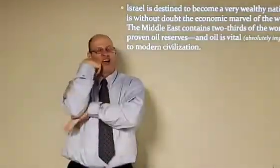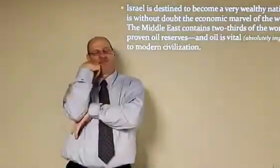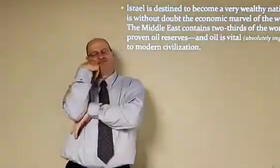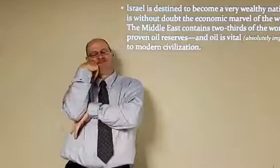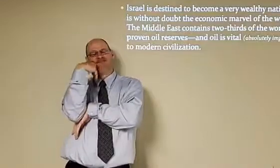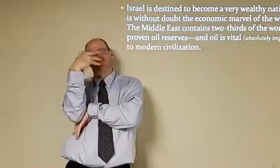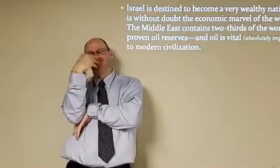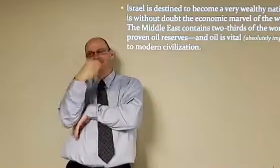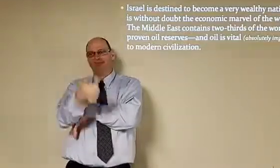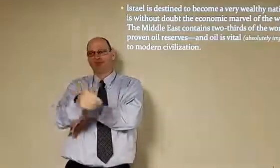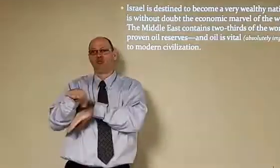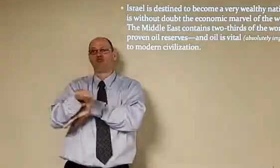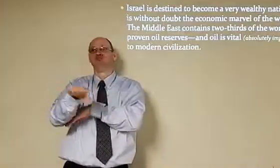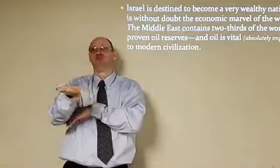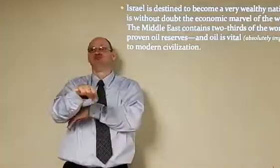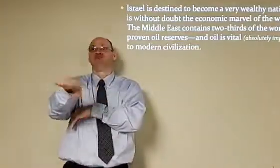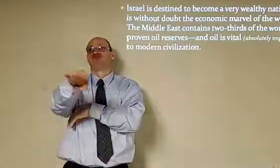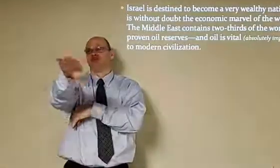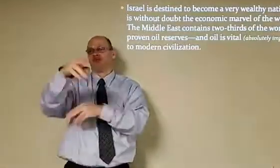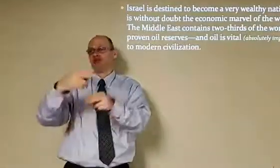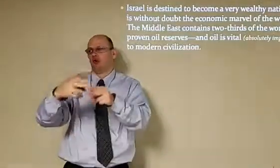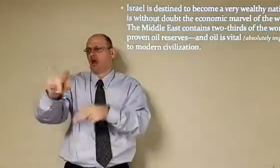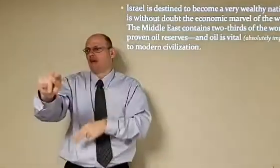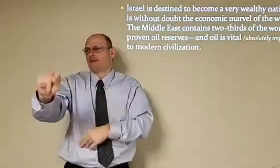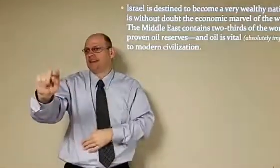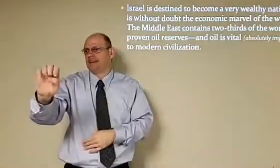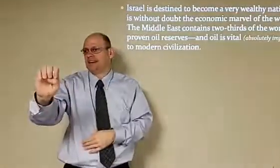You know, there's been cars invented now that they can drive without